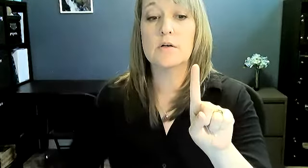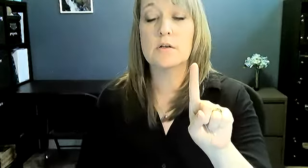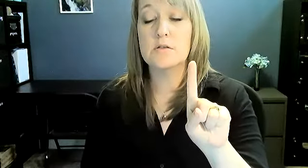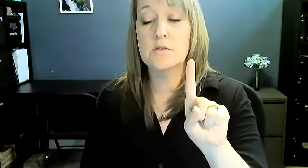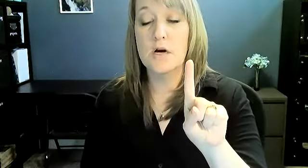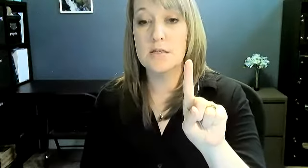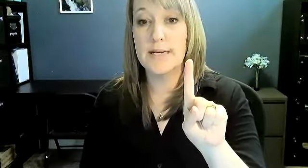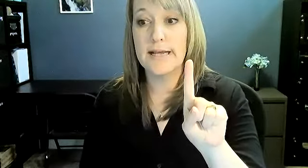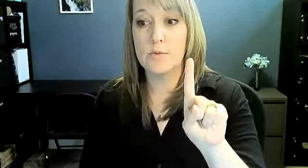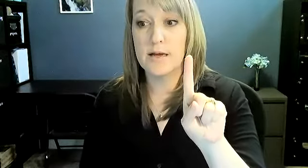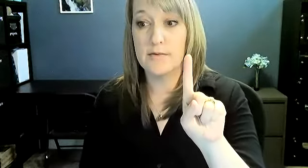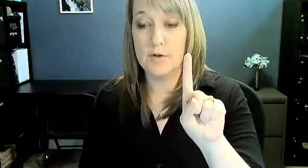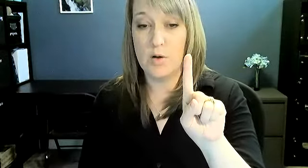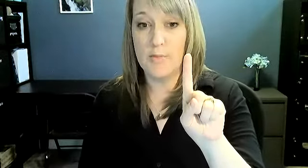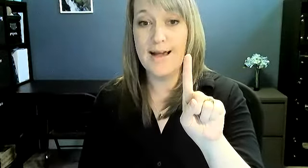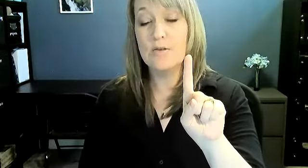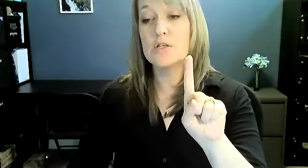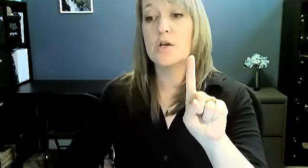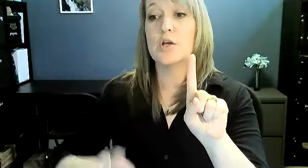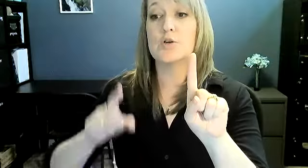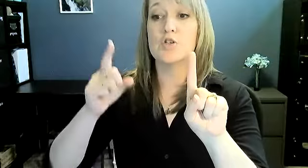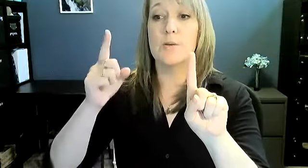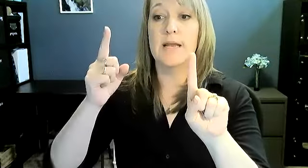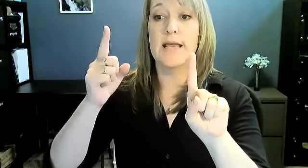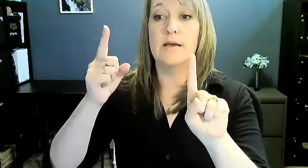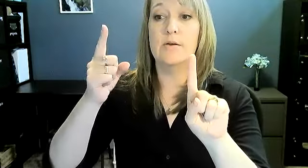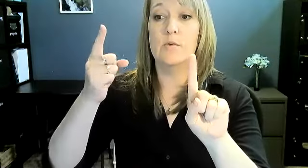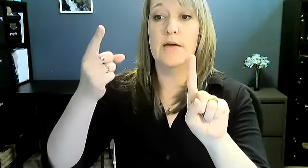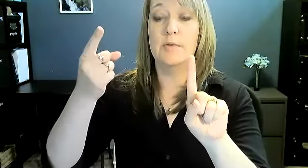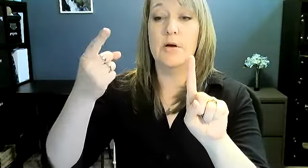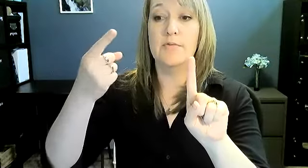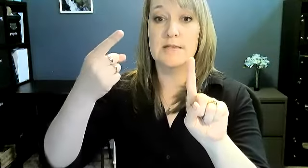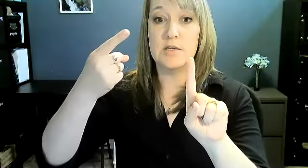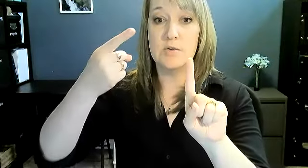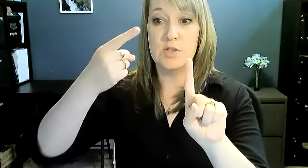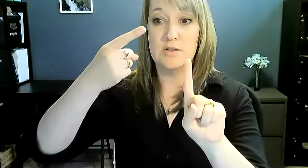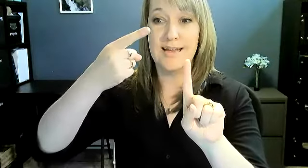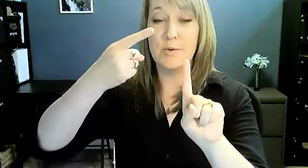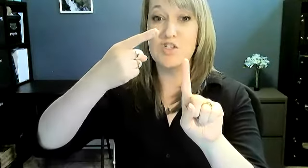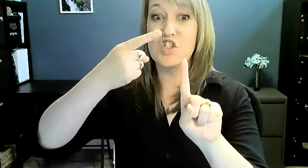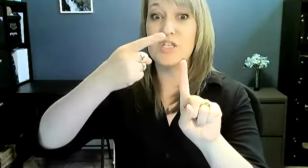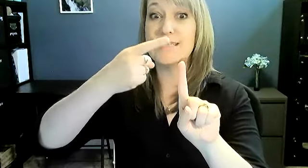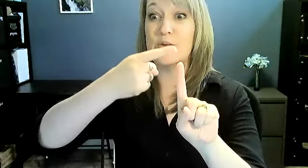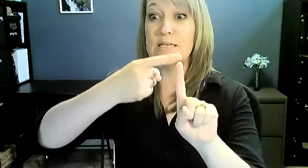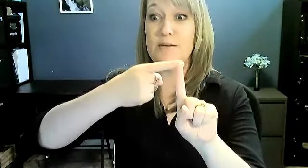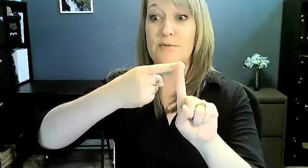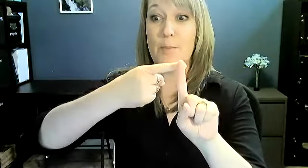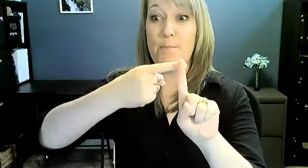Your non-dominant hand will have your palm out. Your dominant hand will have your palm facing you and turn sideways, just like we did for